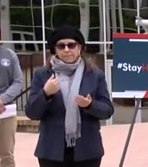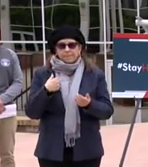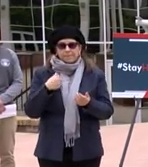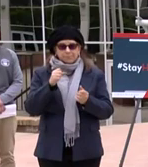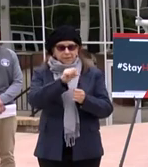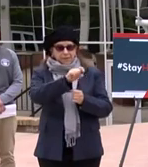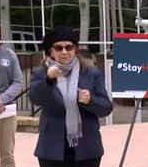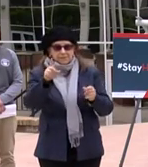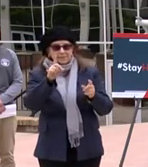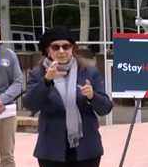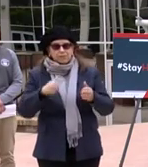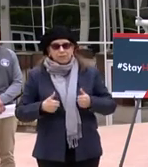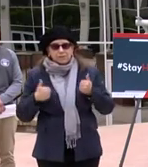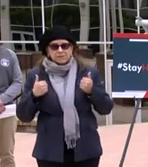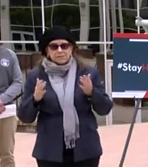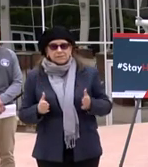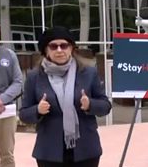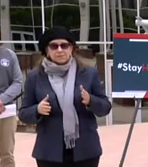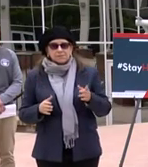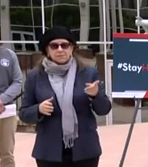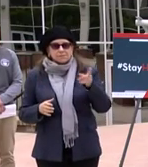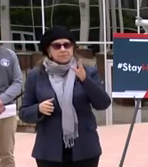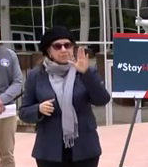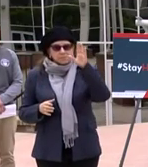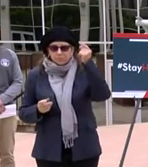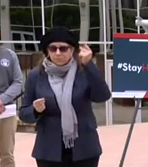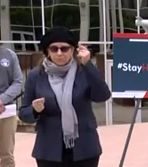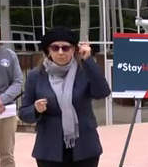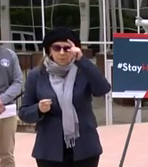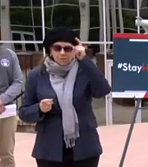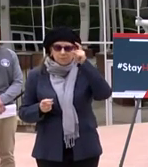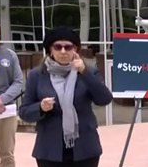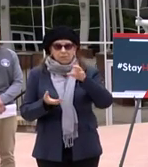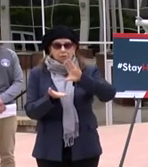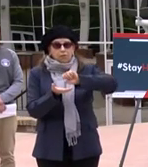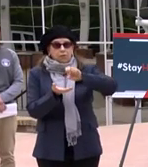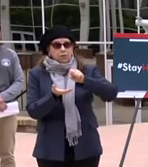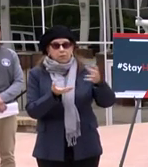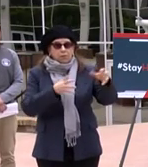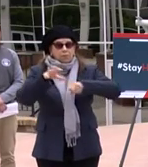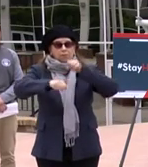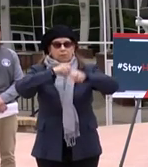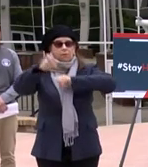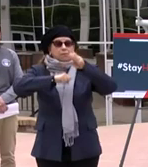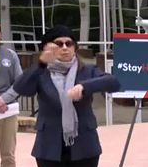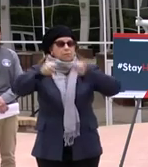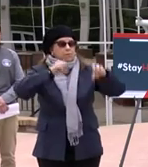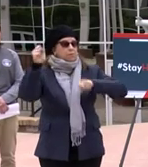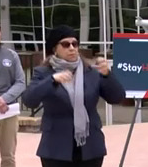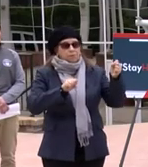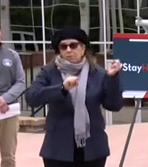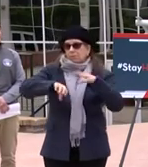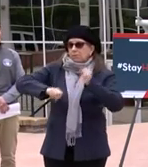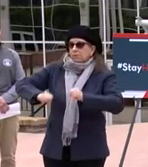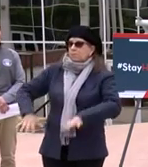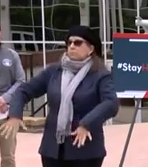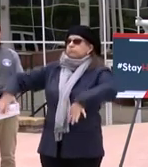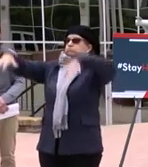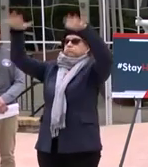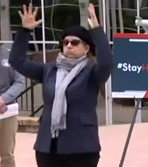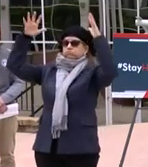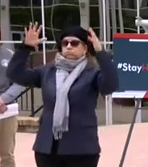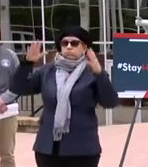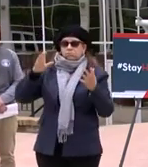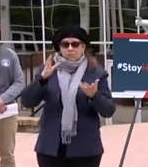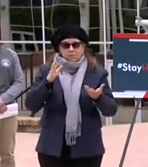use judiciously, not hoard, not go out every single day, to take care of their household